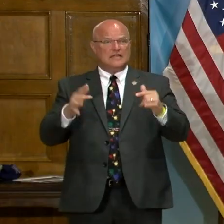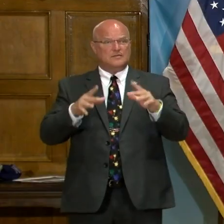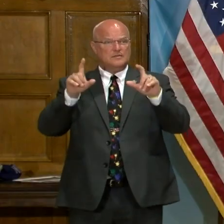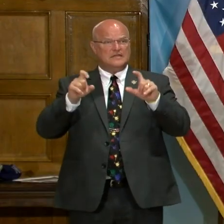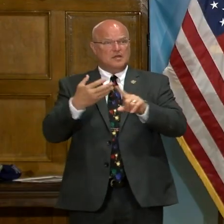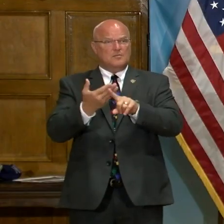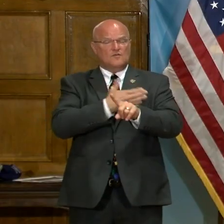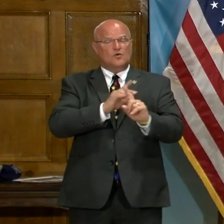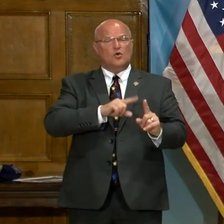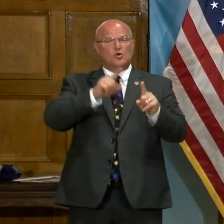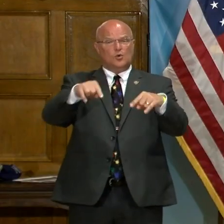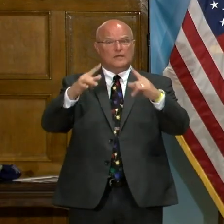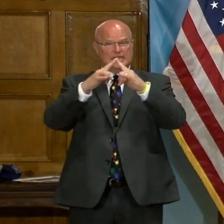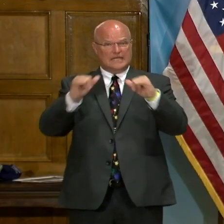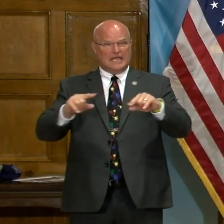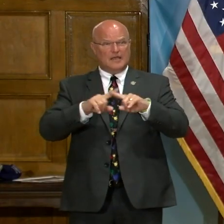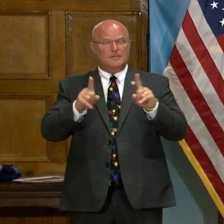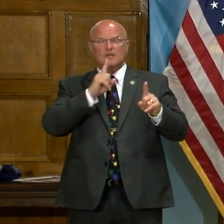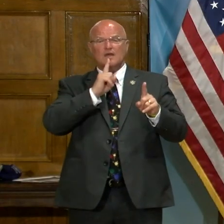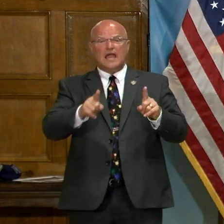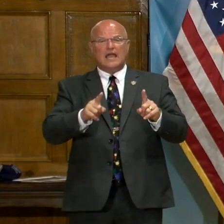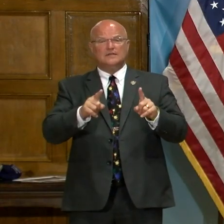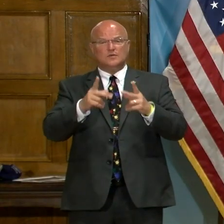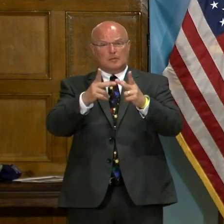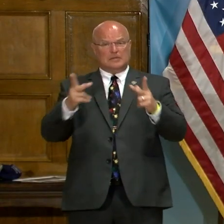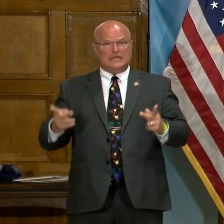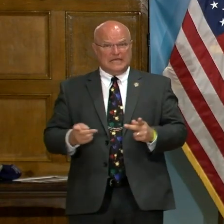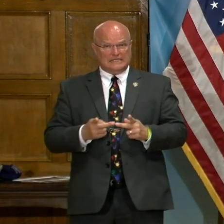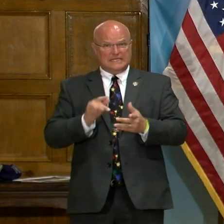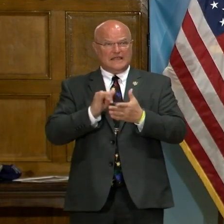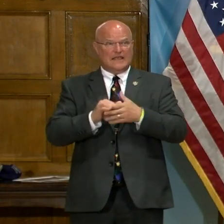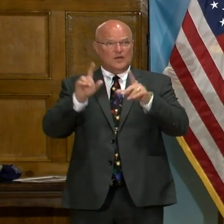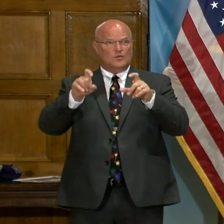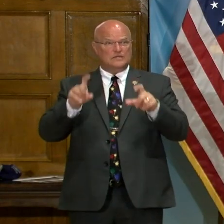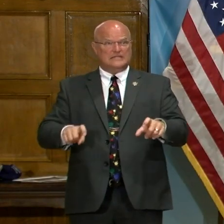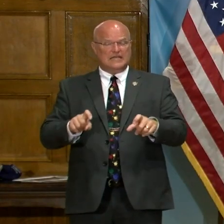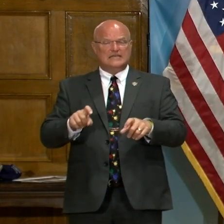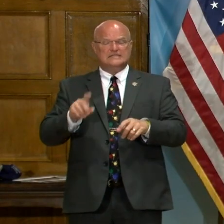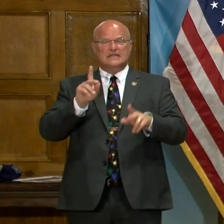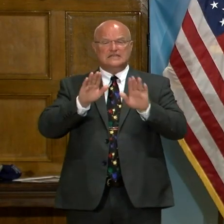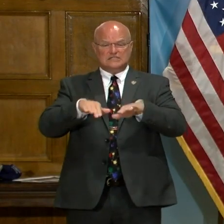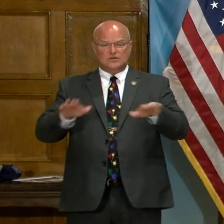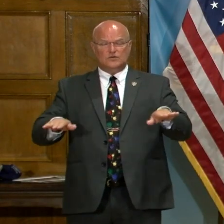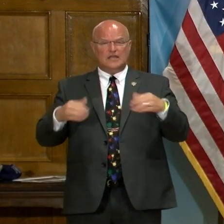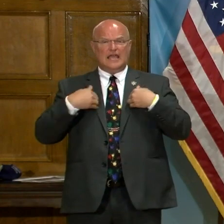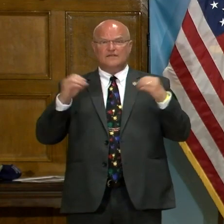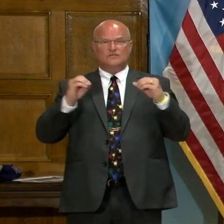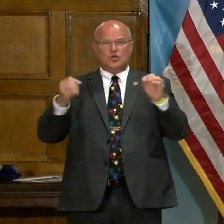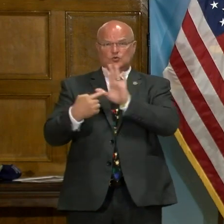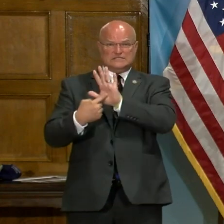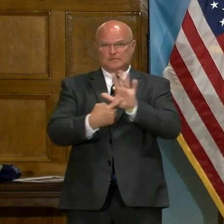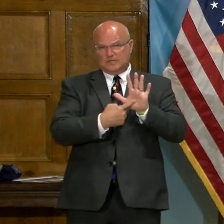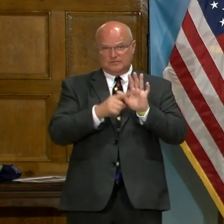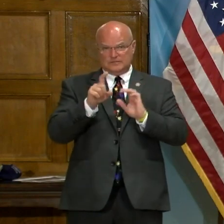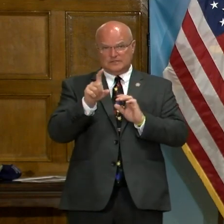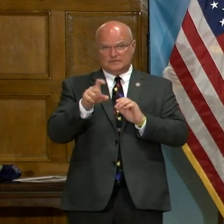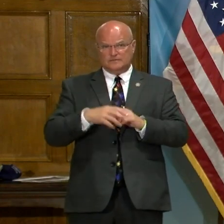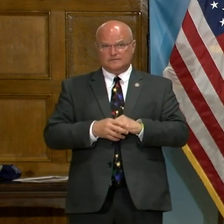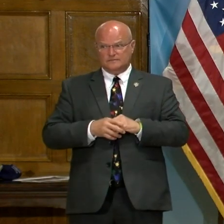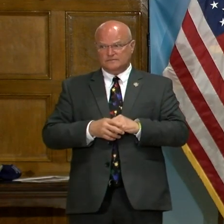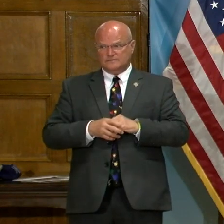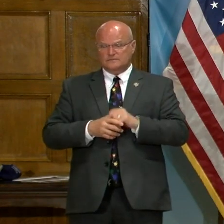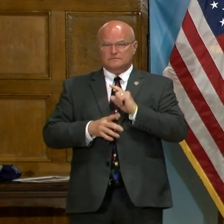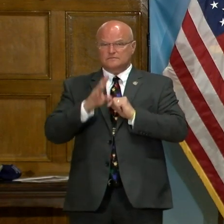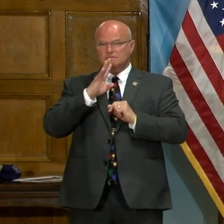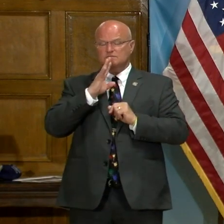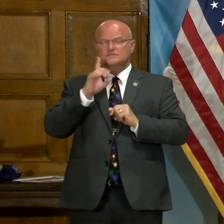get tested before going to camp, but are there actually places that will test asymptomatic children? Did you want to speak to